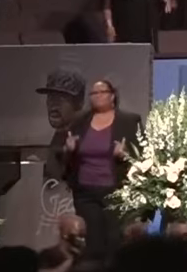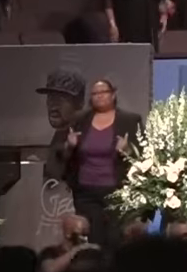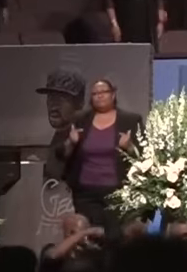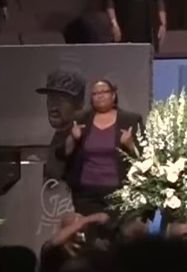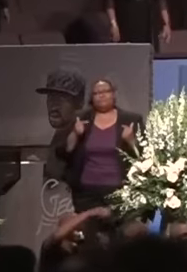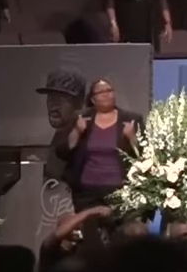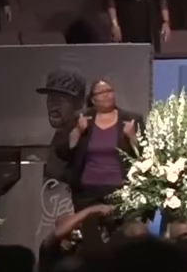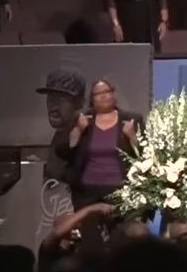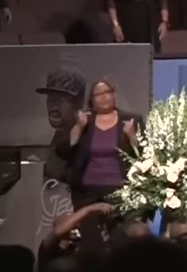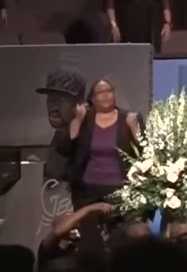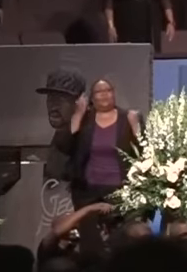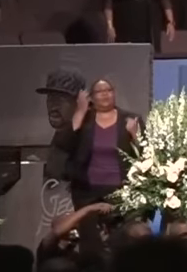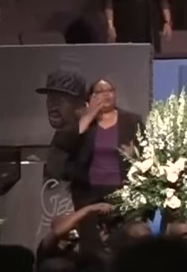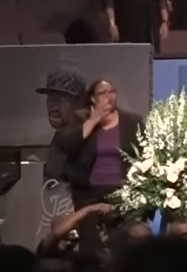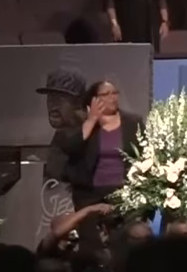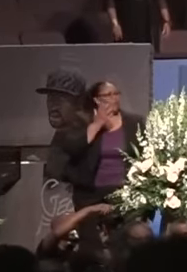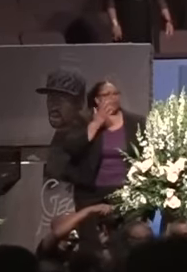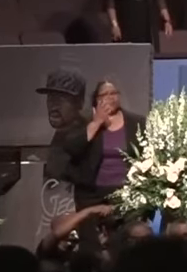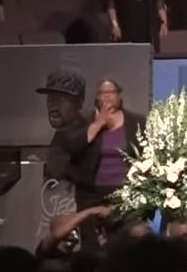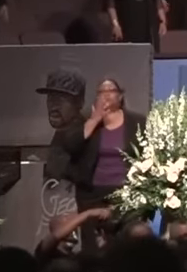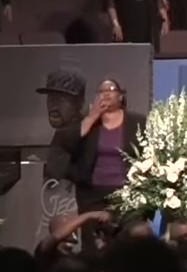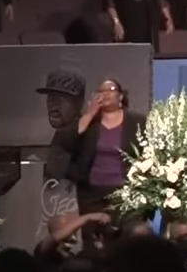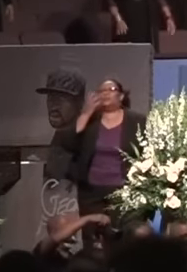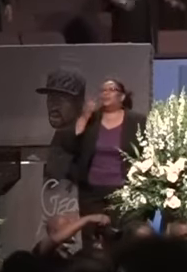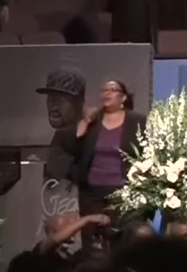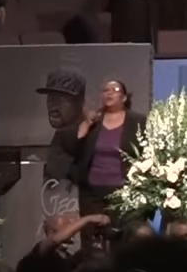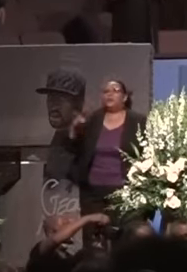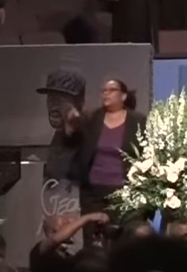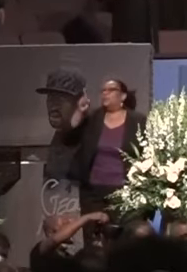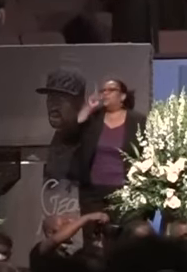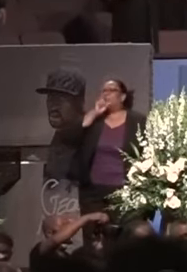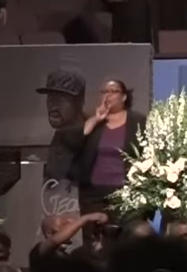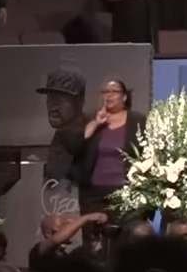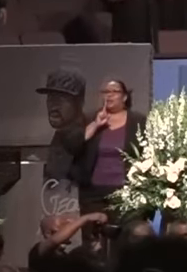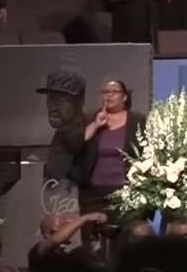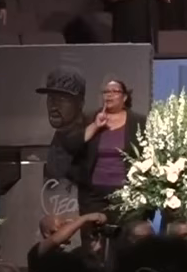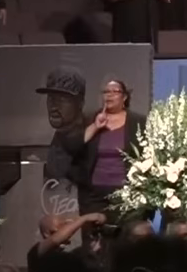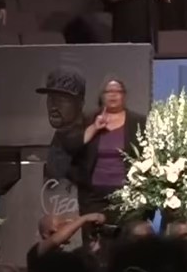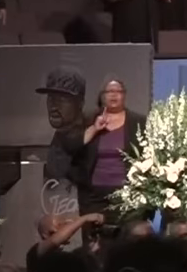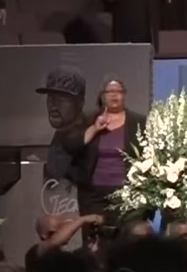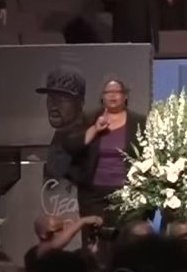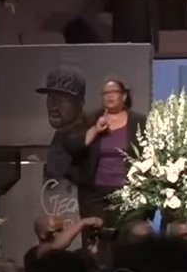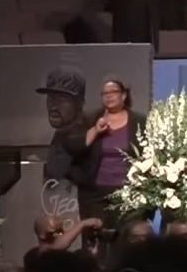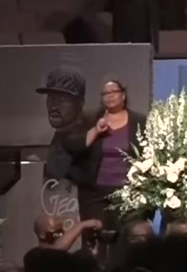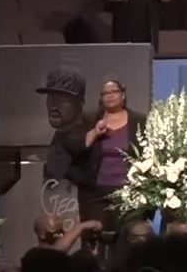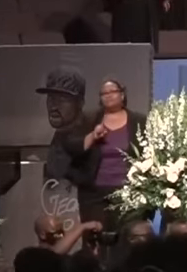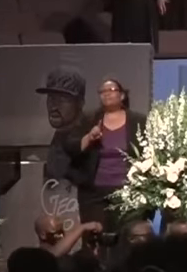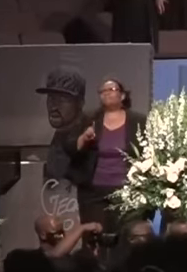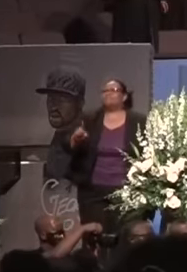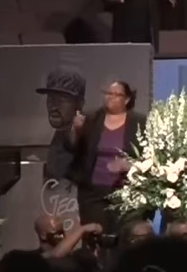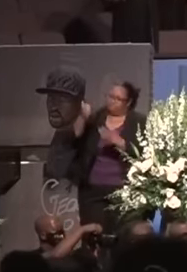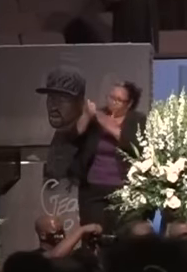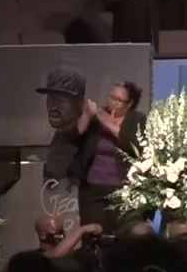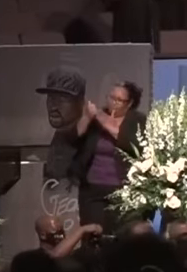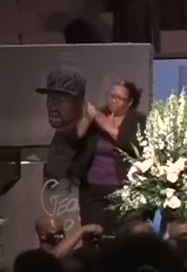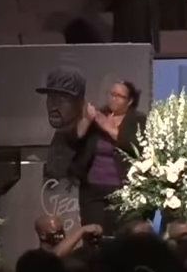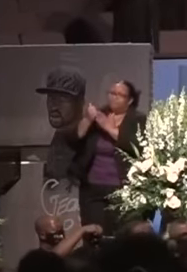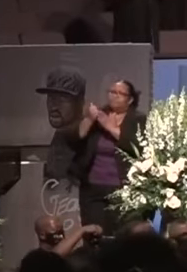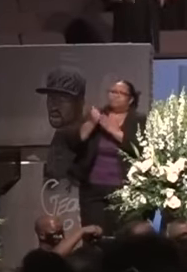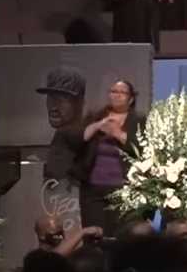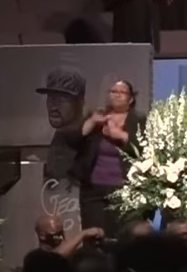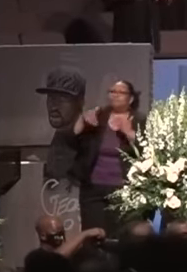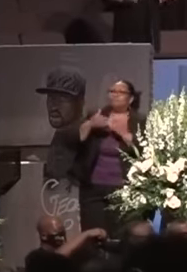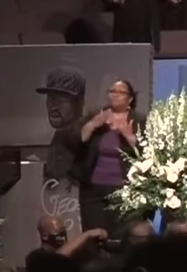You are You are the source. You are the